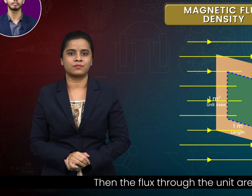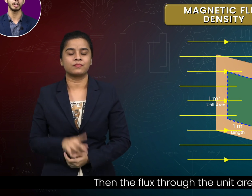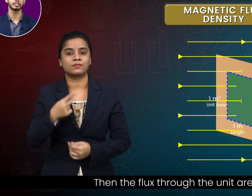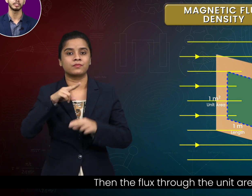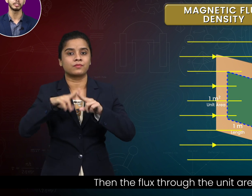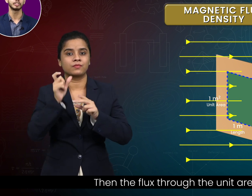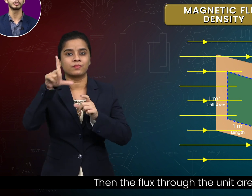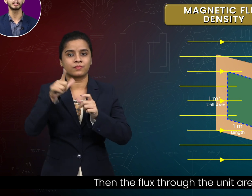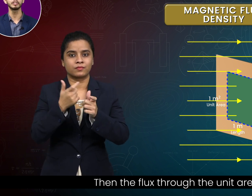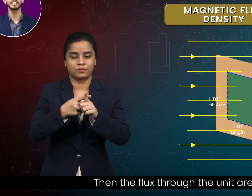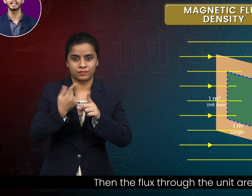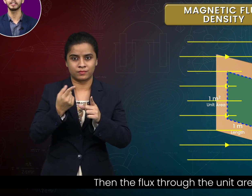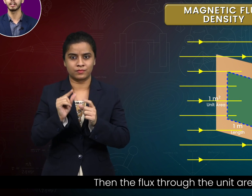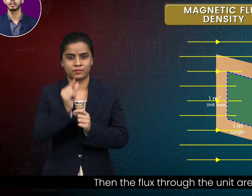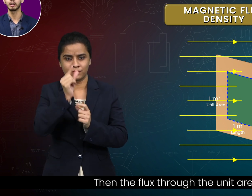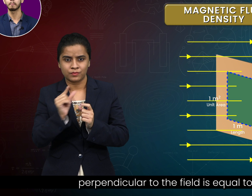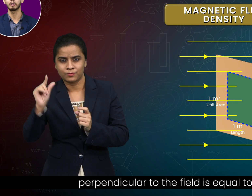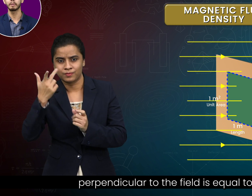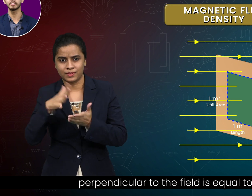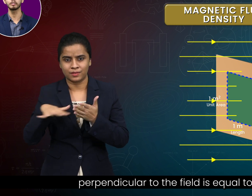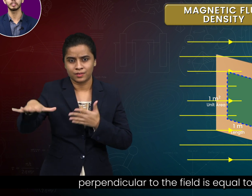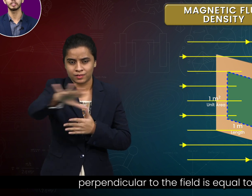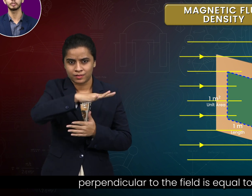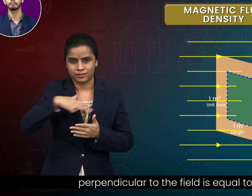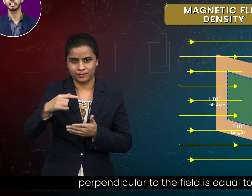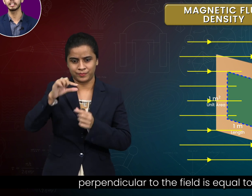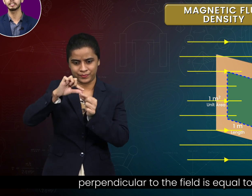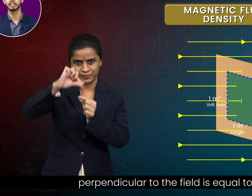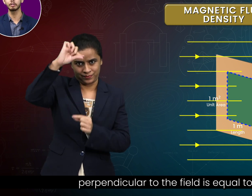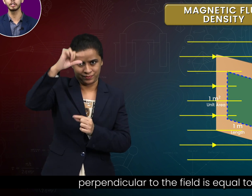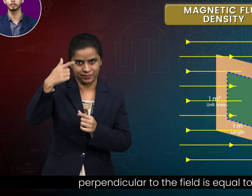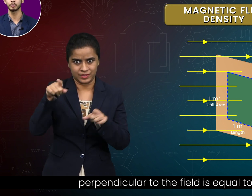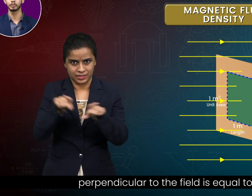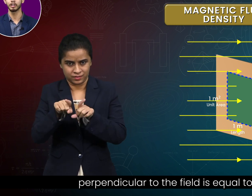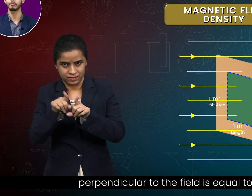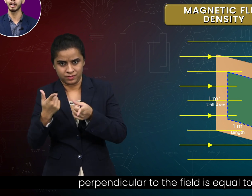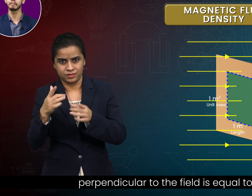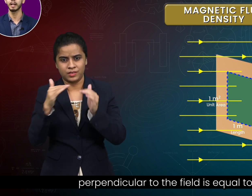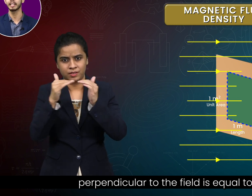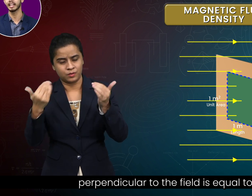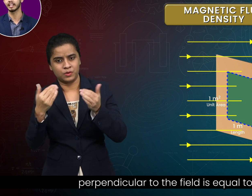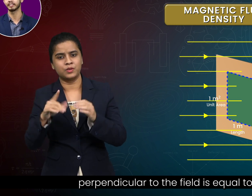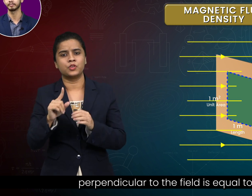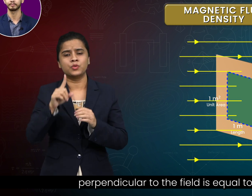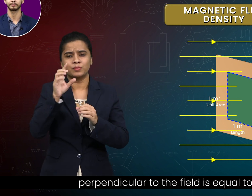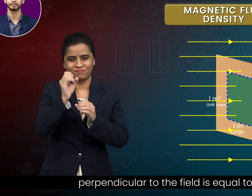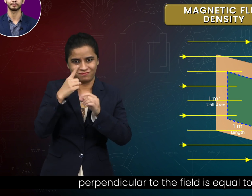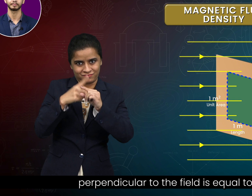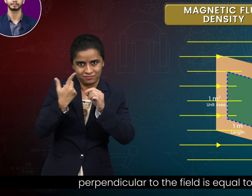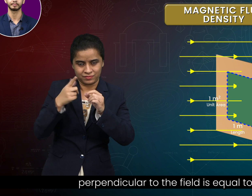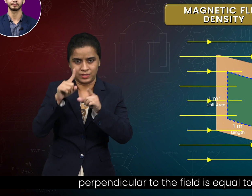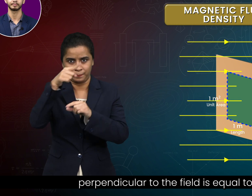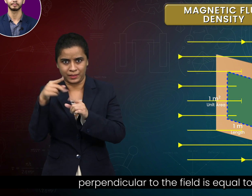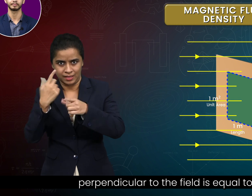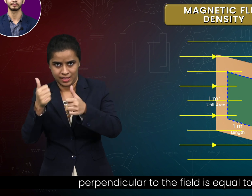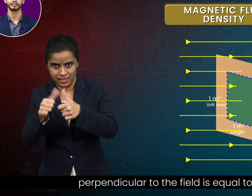Then the flux through the unit area perpendicular to the field is equal to phi by A.